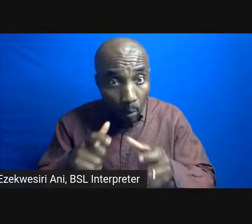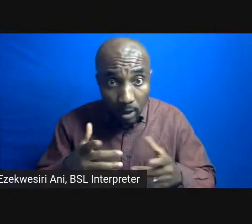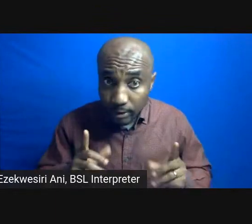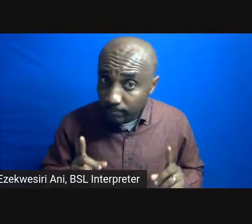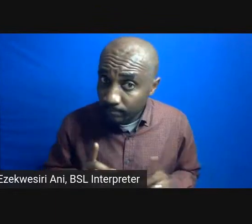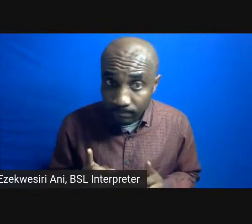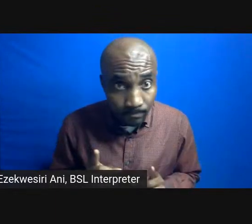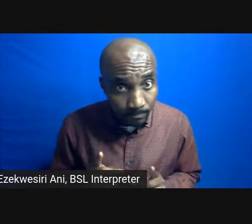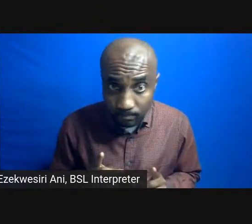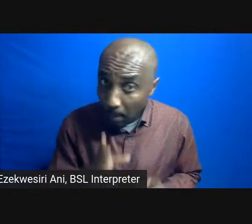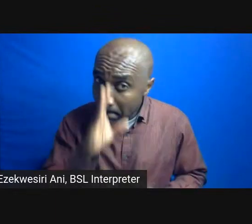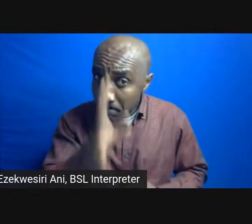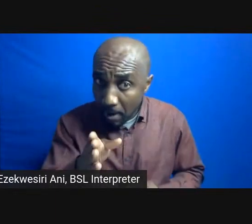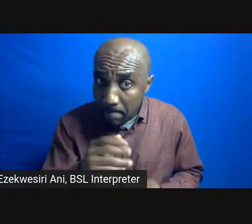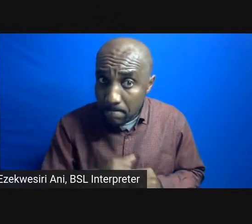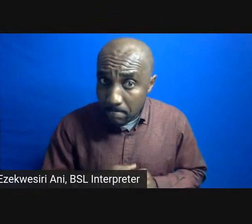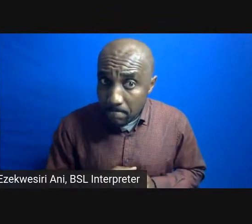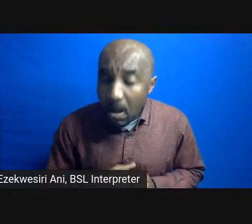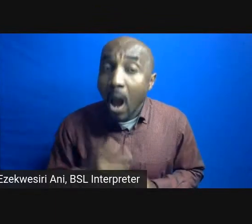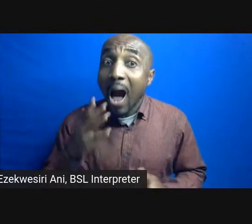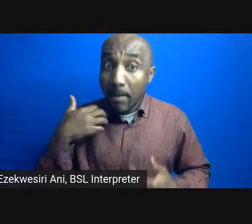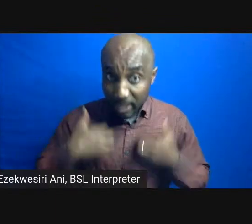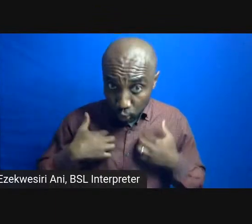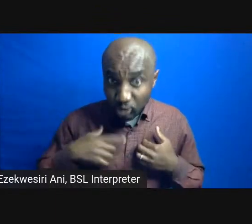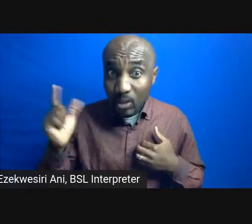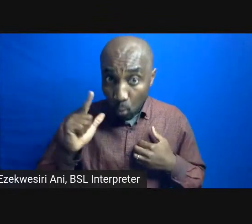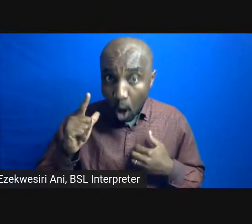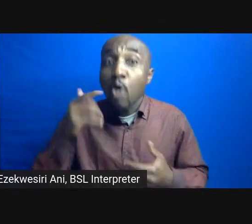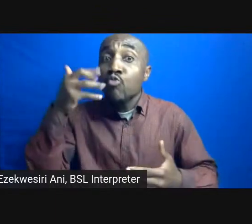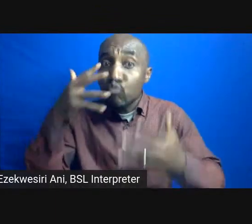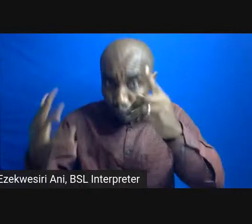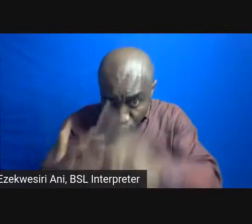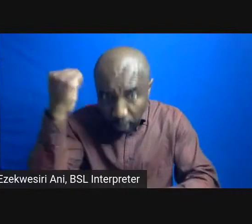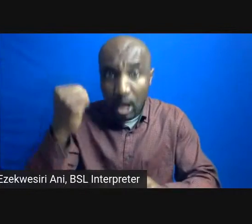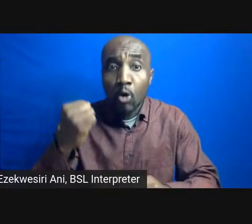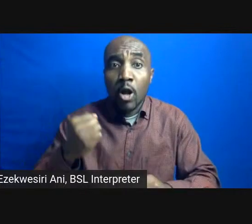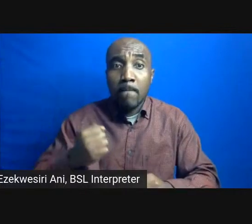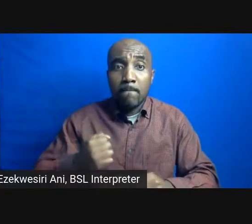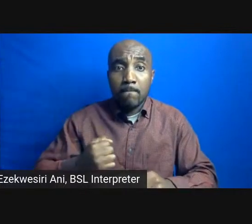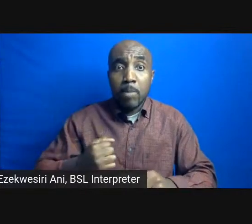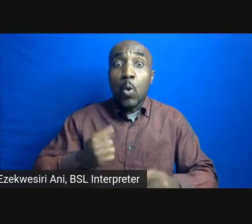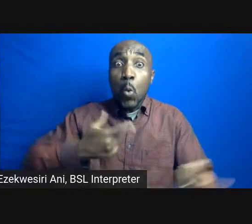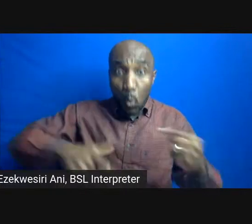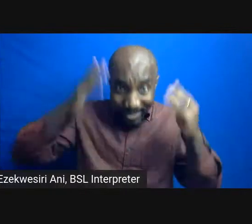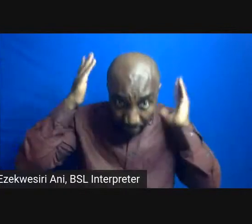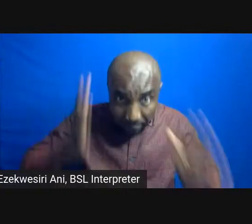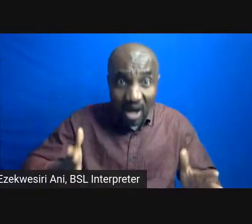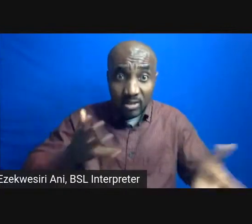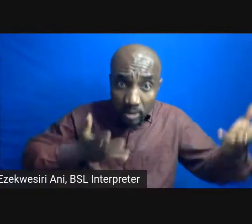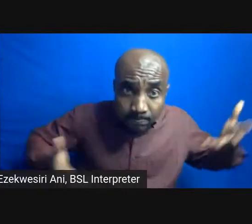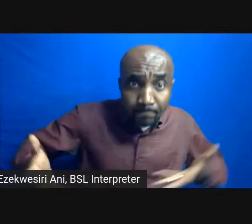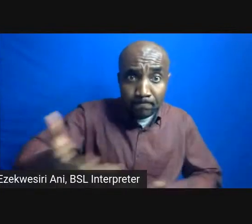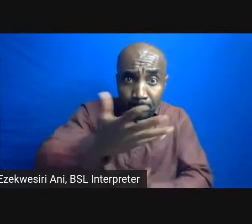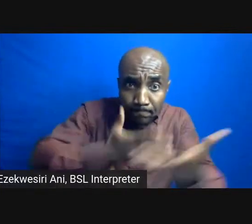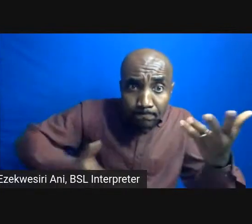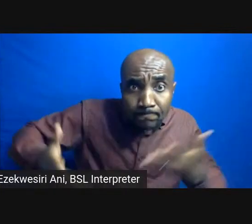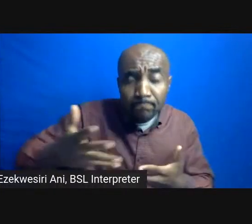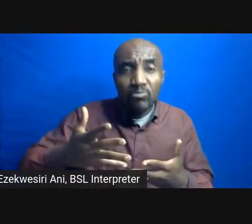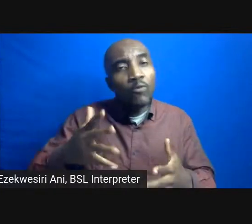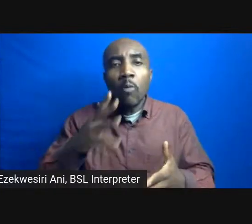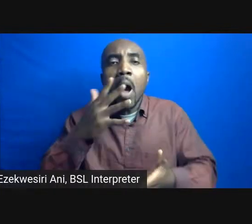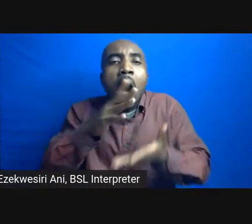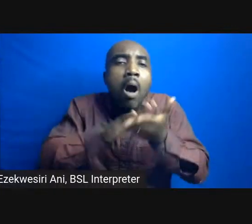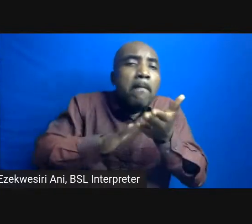It is the outcome that I'm interested in. We need the conversation to move from a battle of